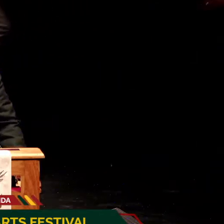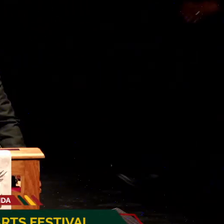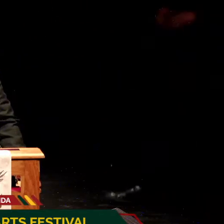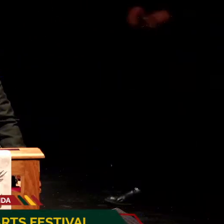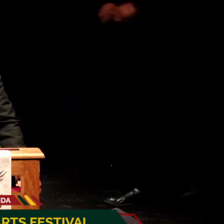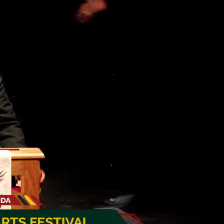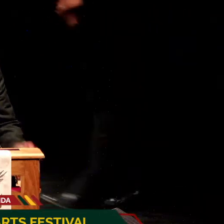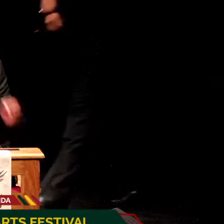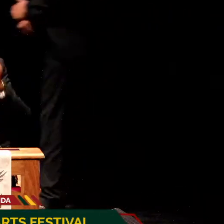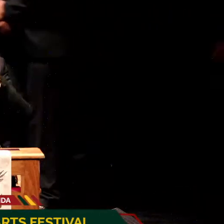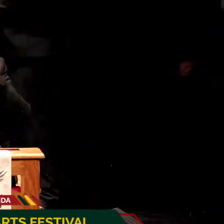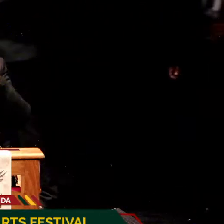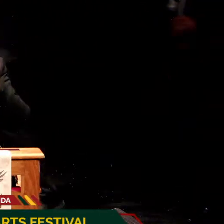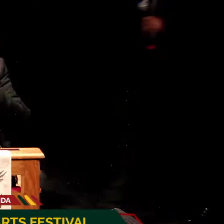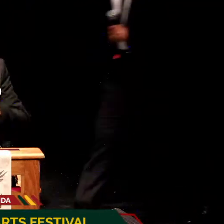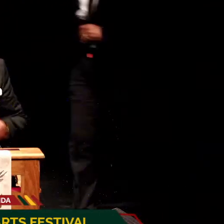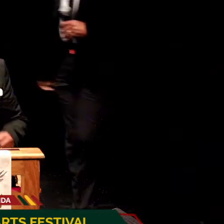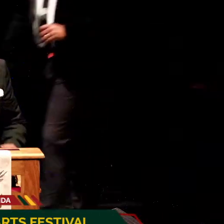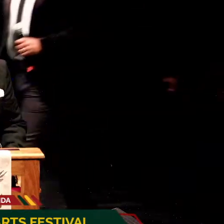Fine.